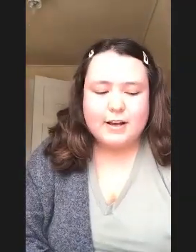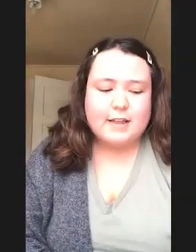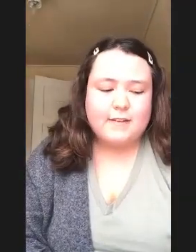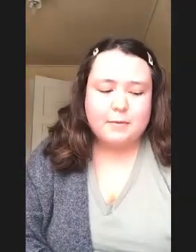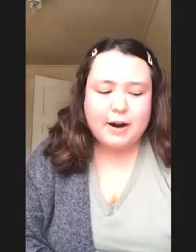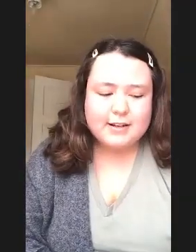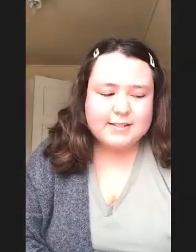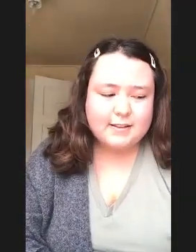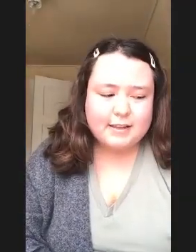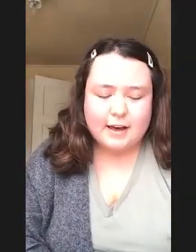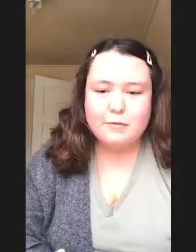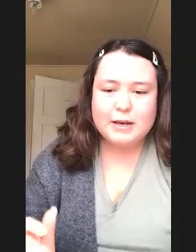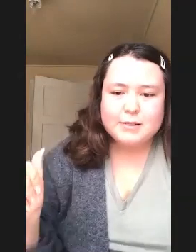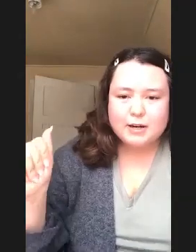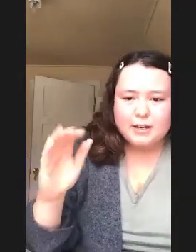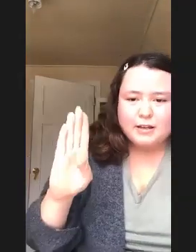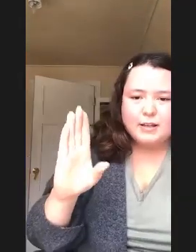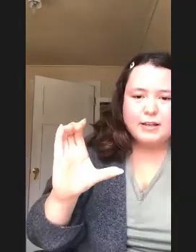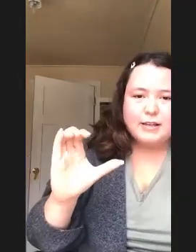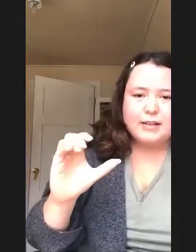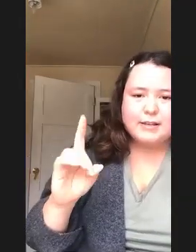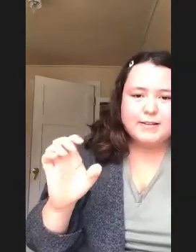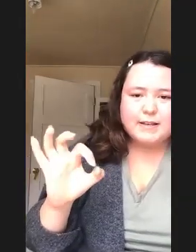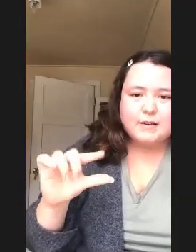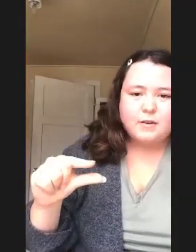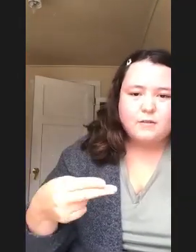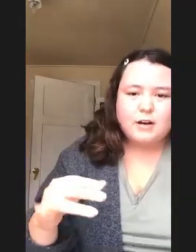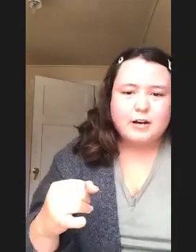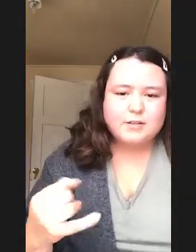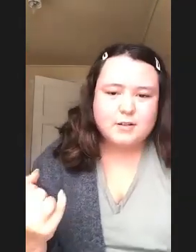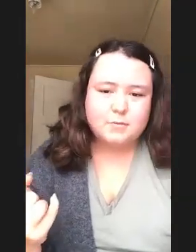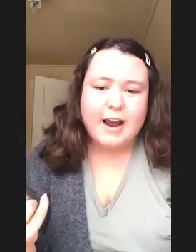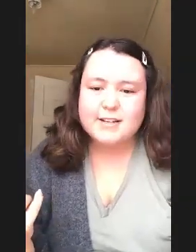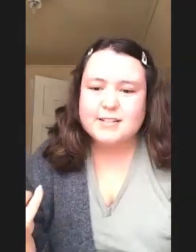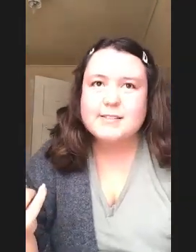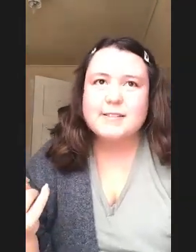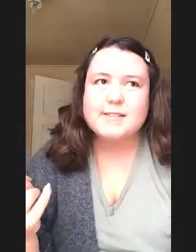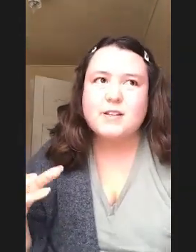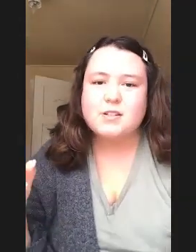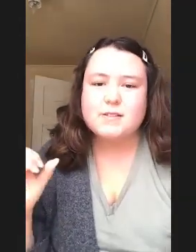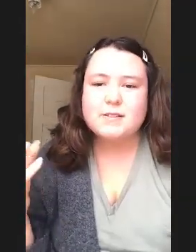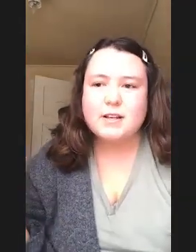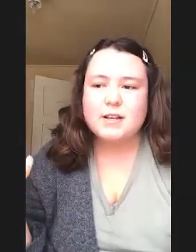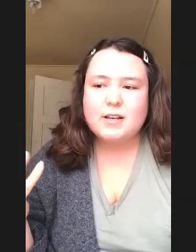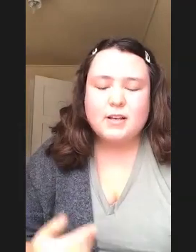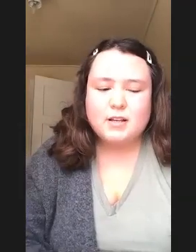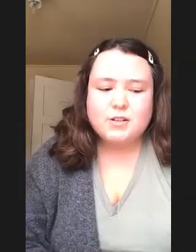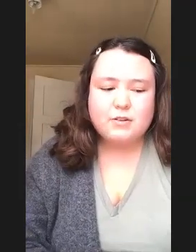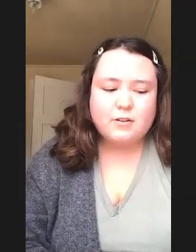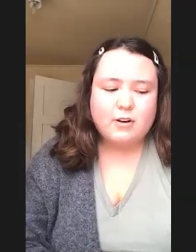that like practicing the alphabet is pretty easy to practice because you can just do it while you're